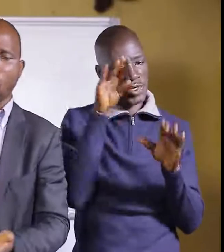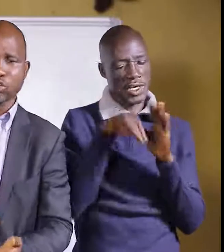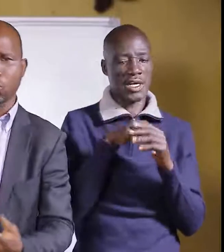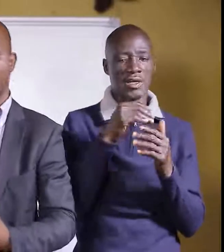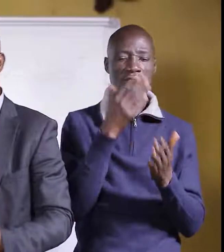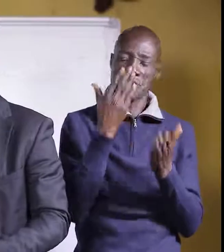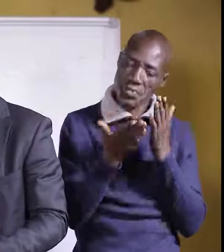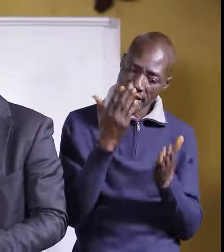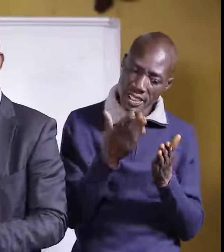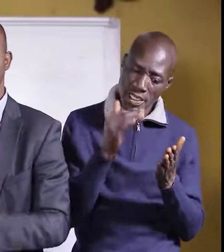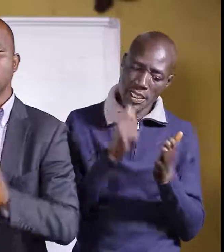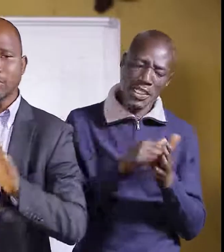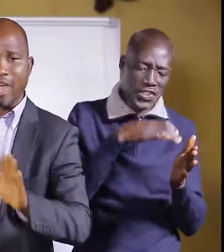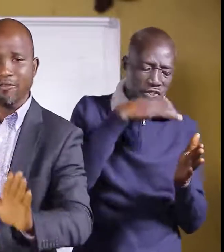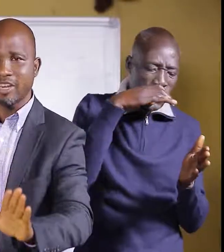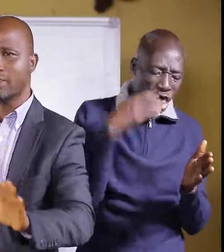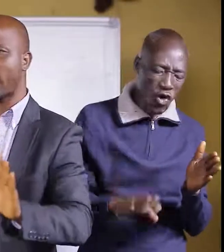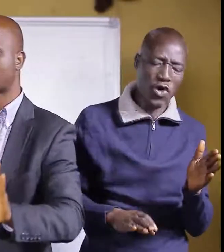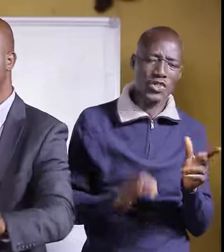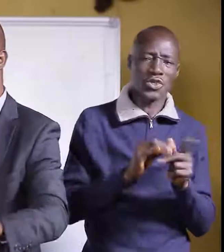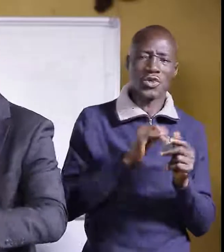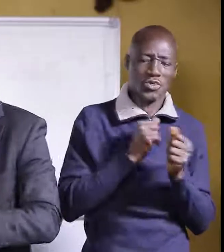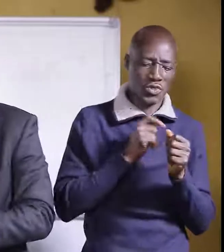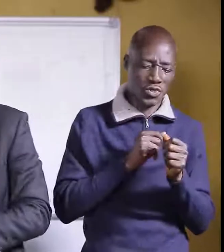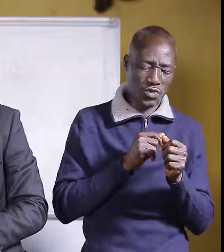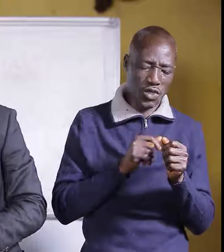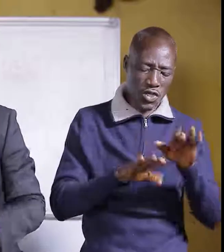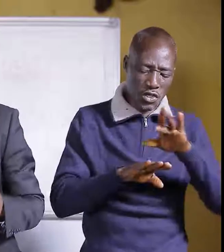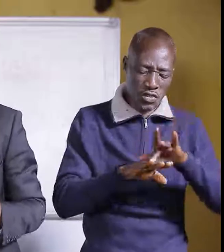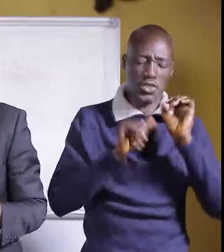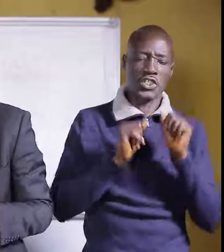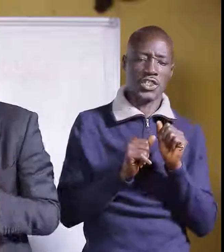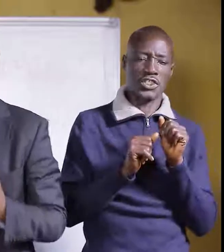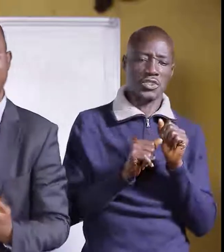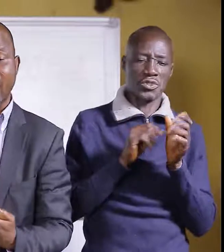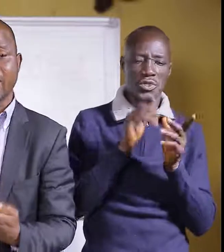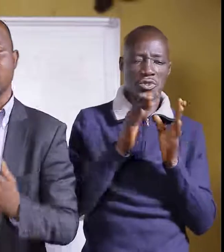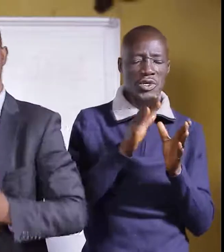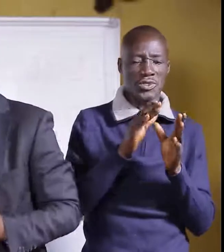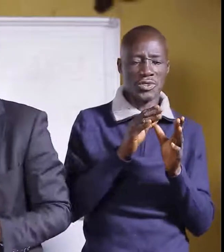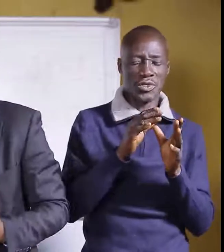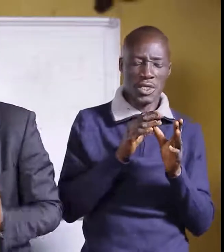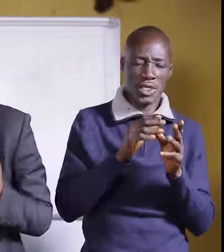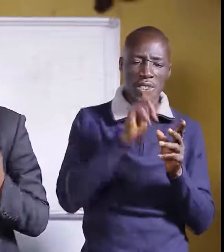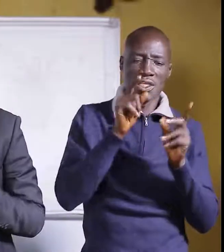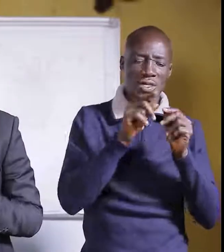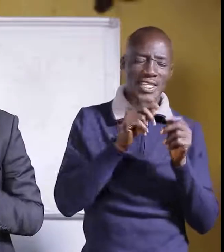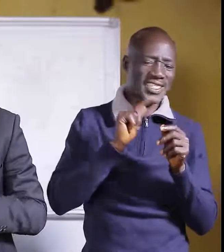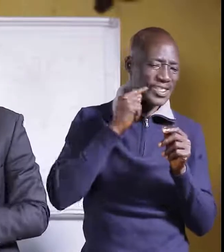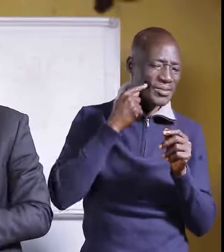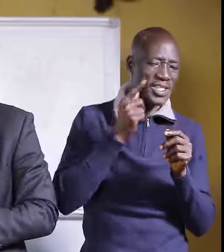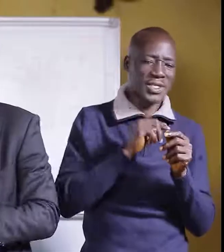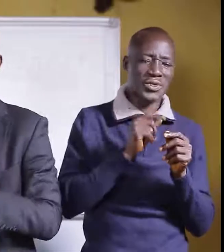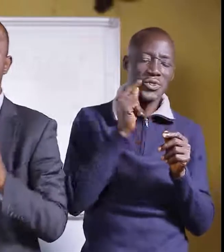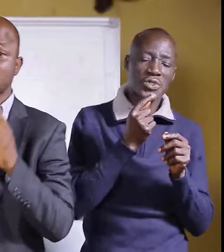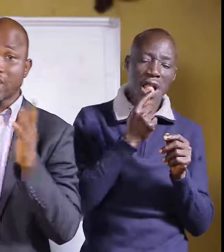is hot or cold. You do it by feeling, by touching. Or you want to test whether it is bitter, it is sweet. You test with your